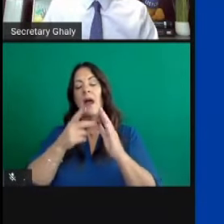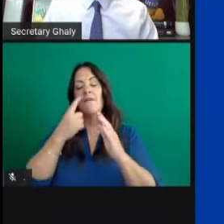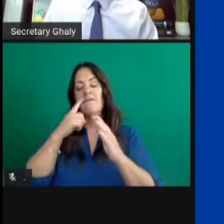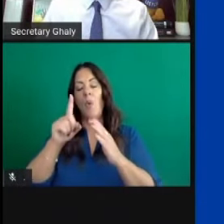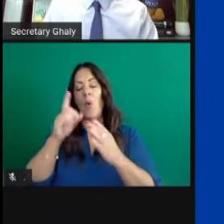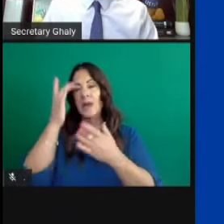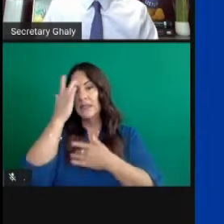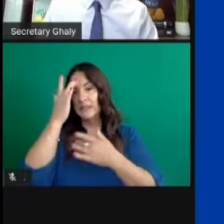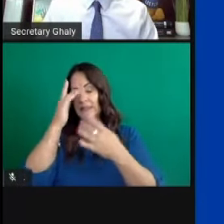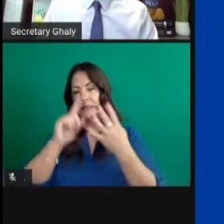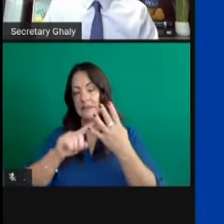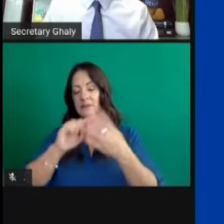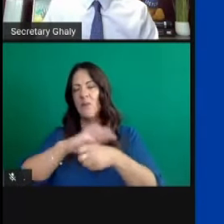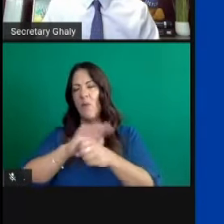well.